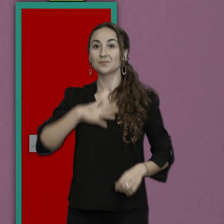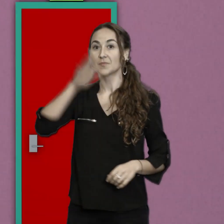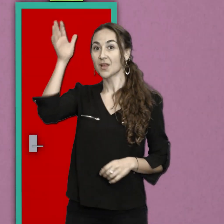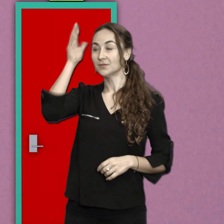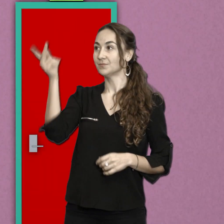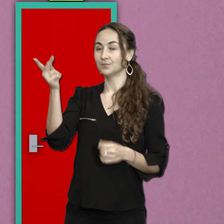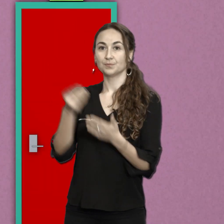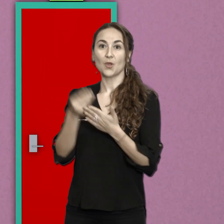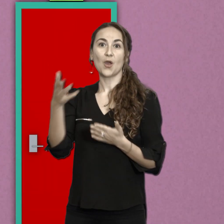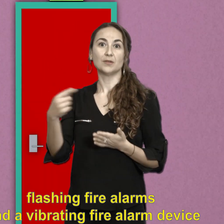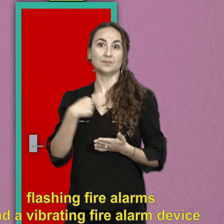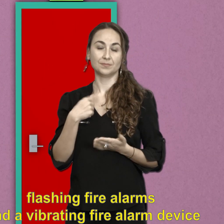We also bought flashing fire alarms